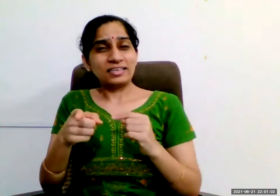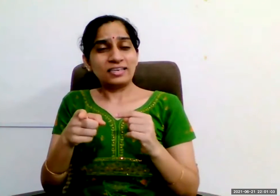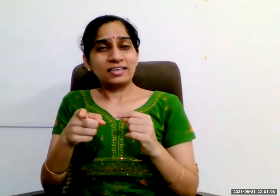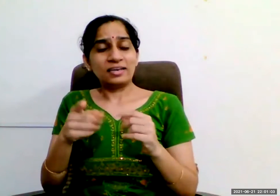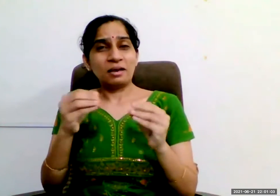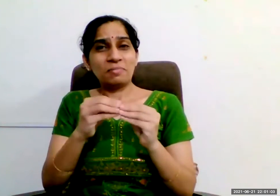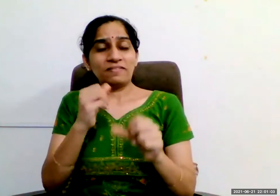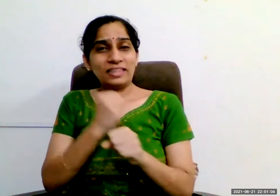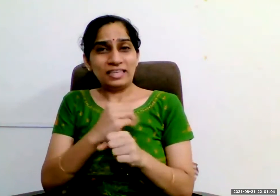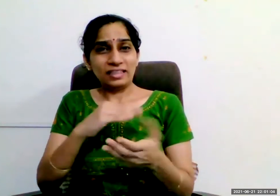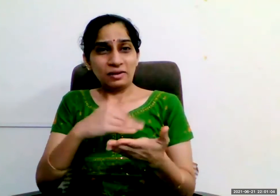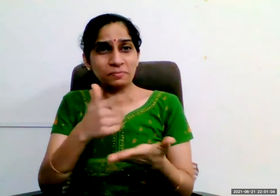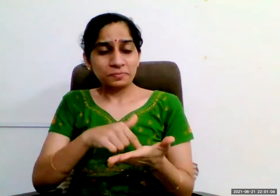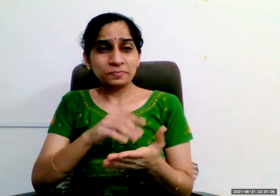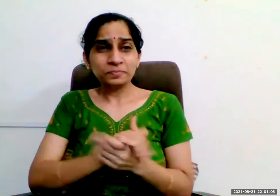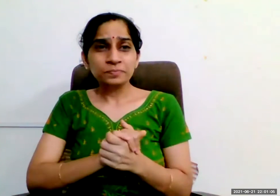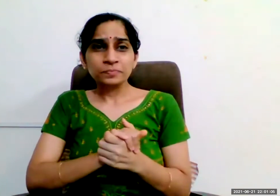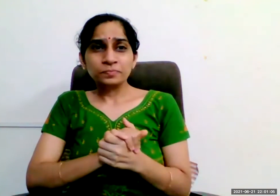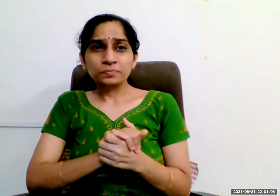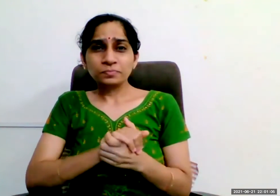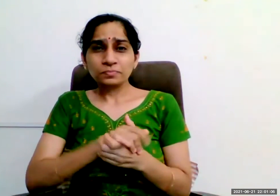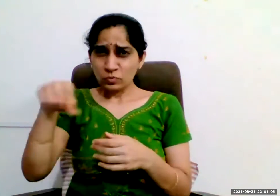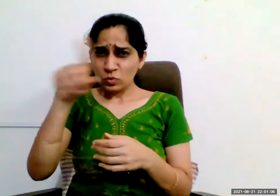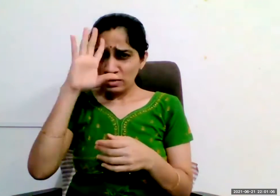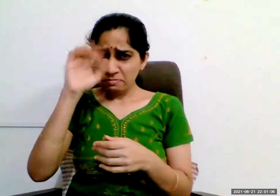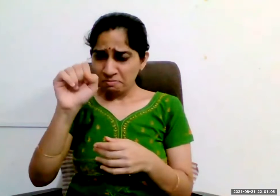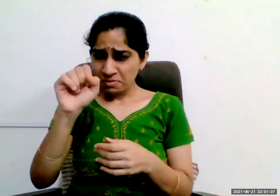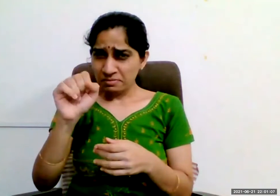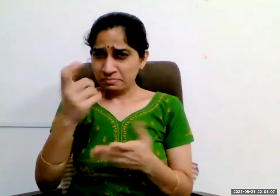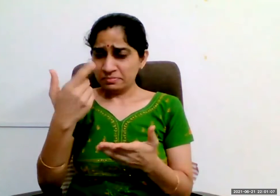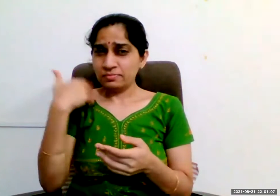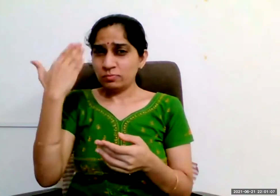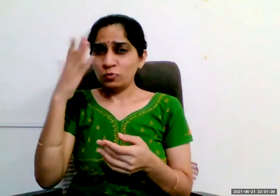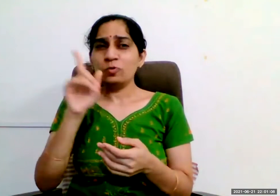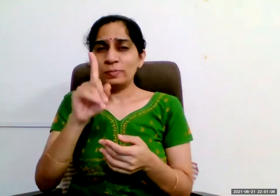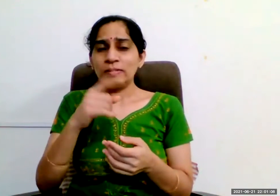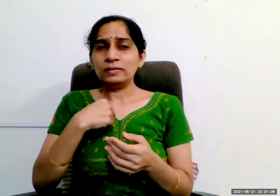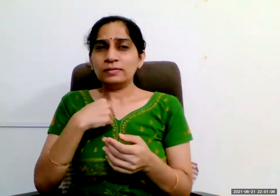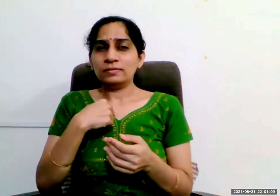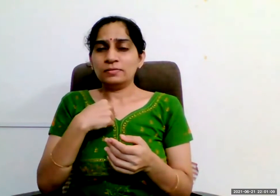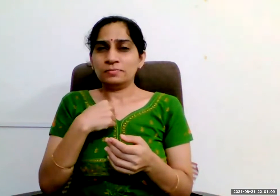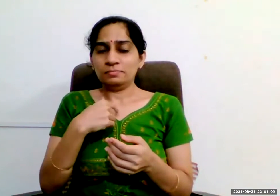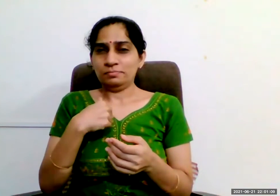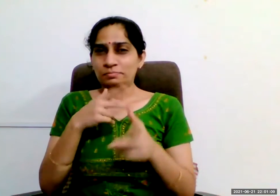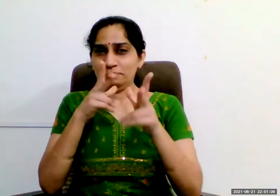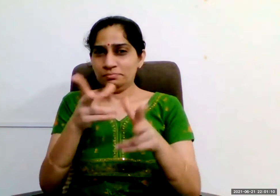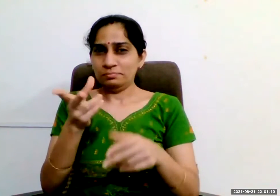verse. And I don't know how many of you remember, but I'll be just doing a recap in the last slide of what